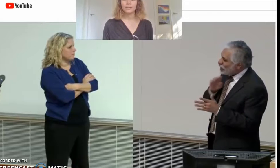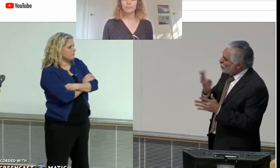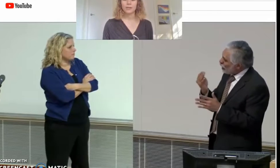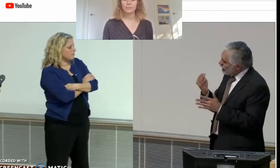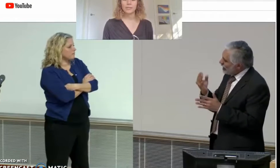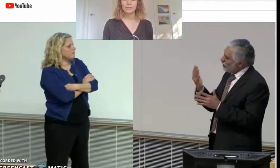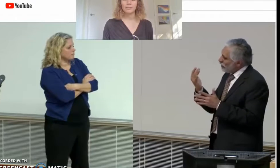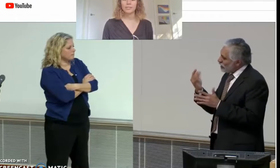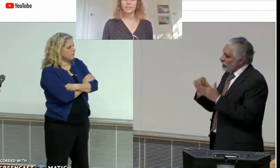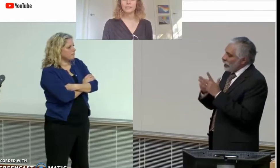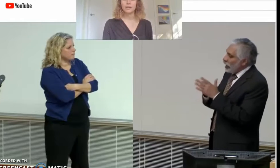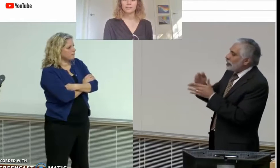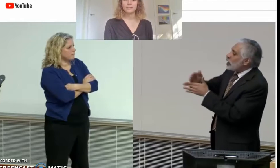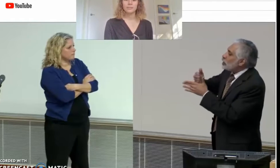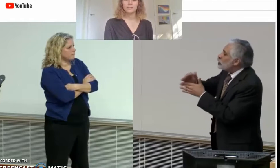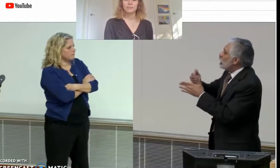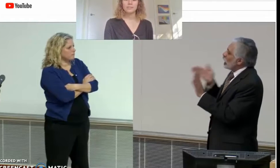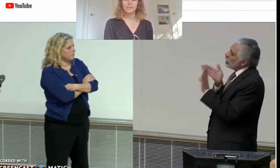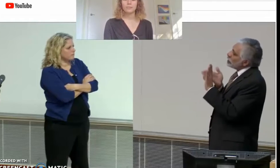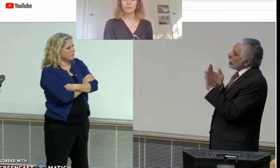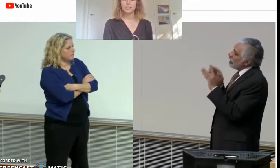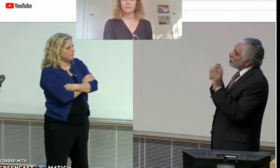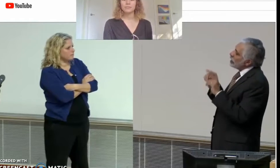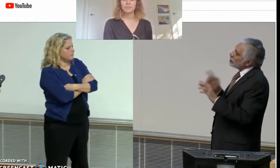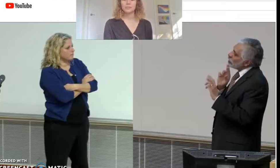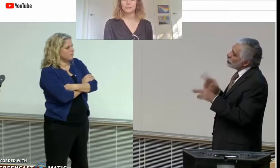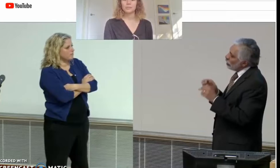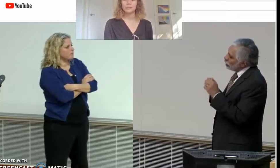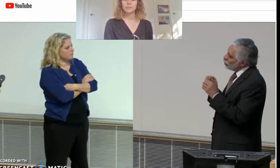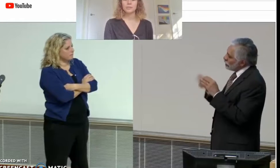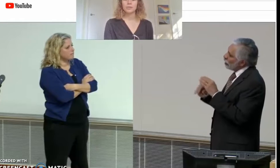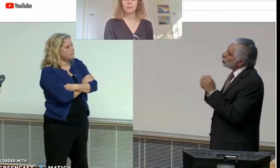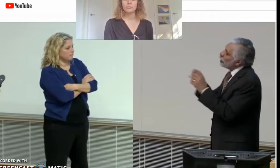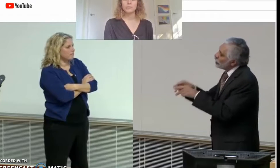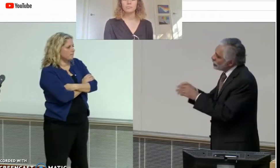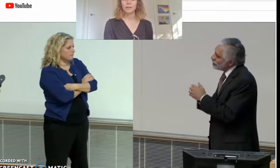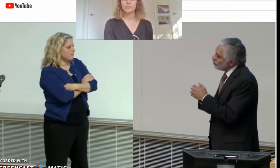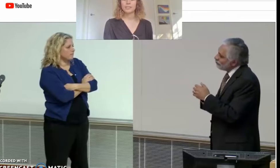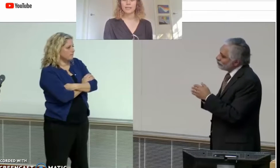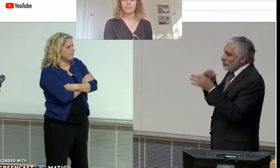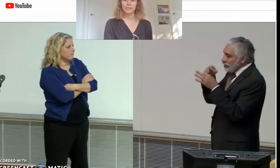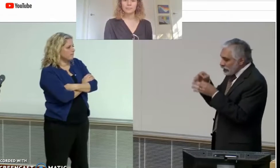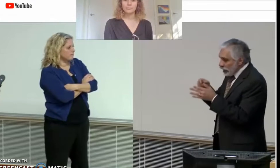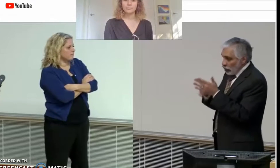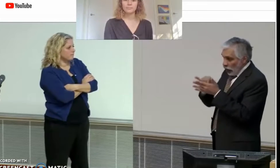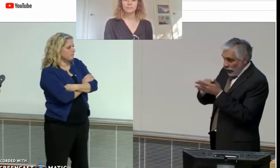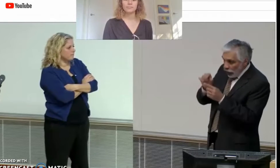Then therapy can be done. I've seen 14 and 15-year-olds respond to therapy.